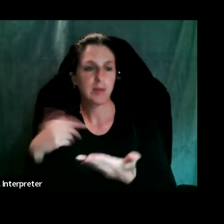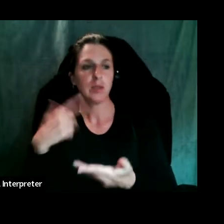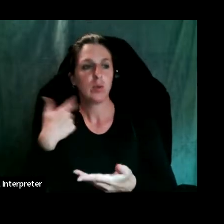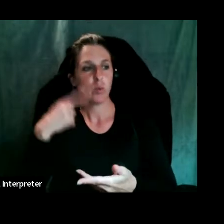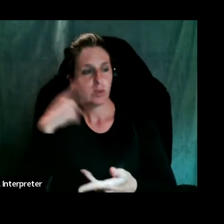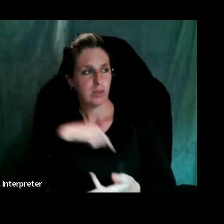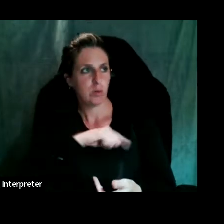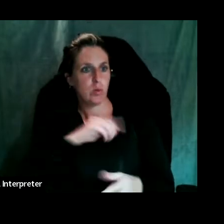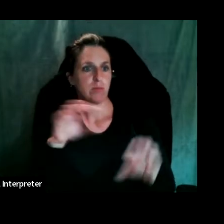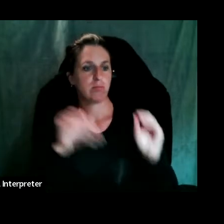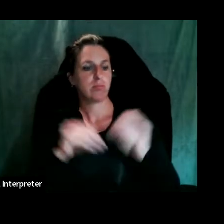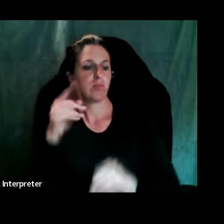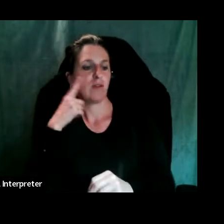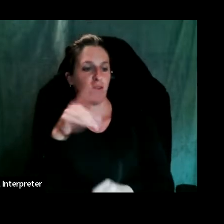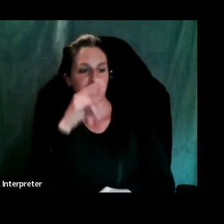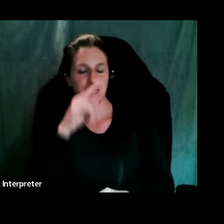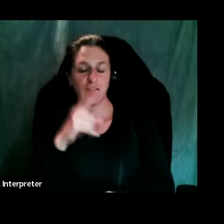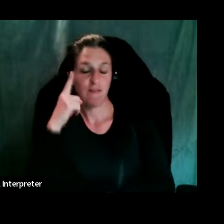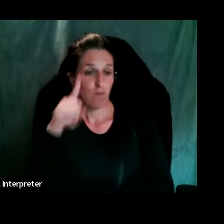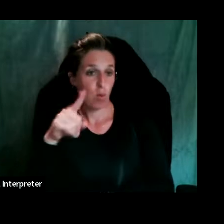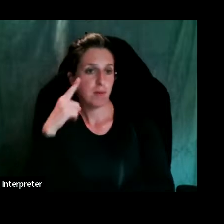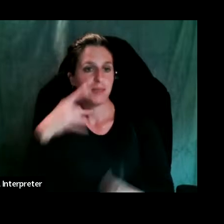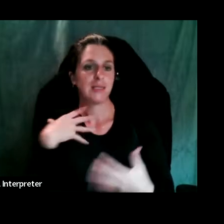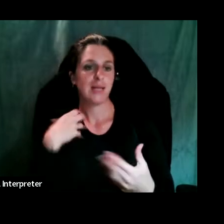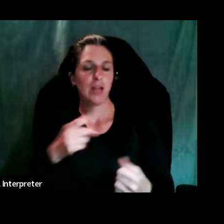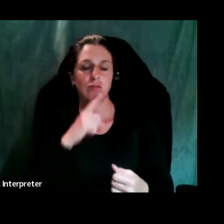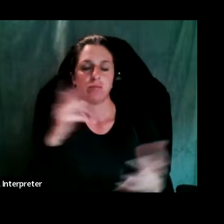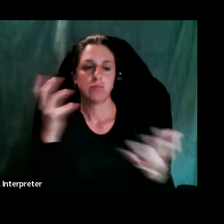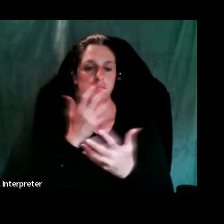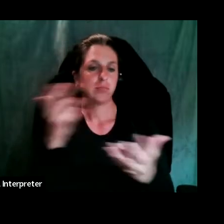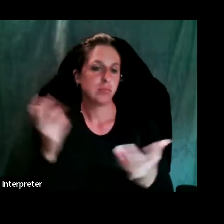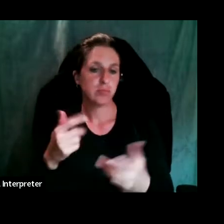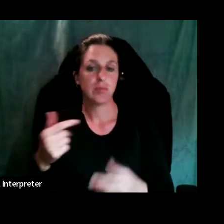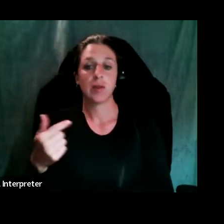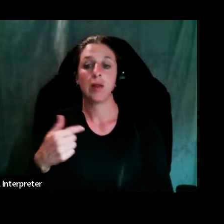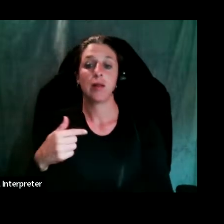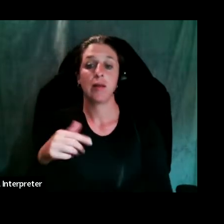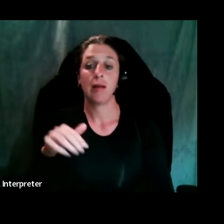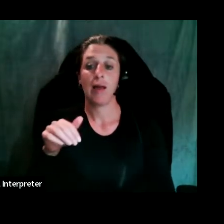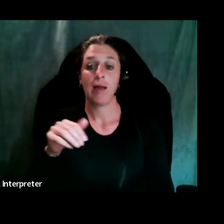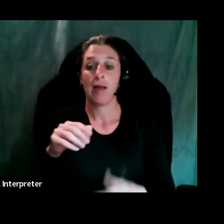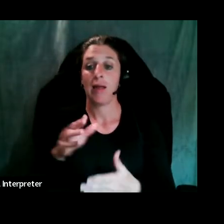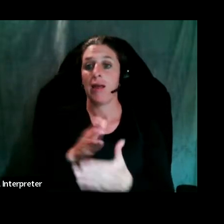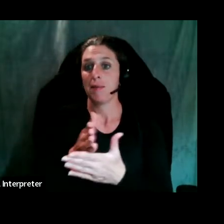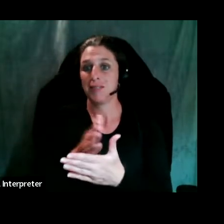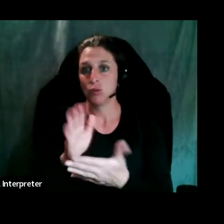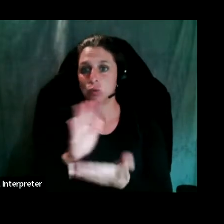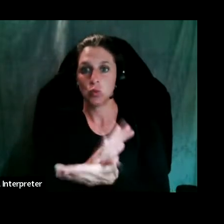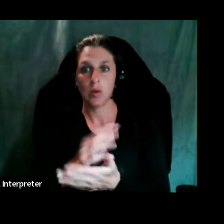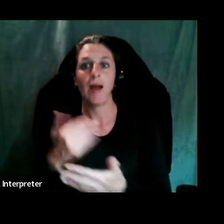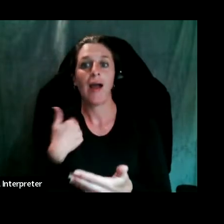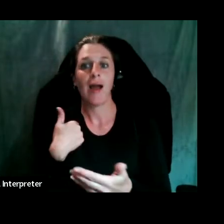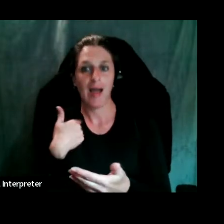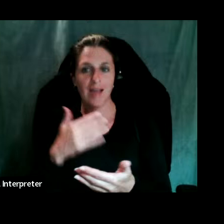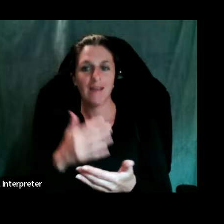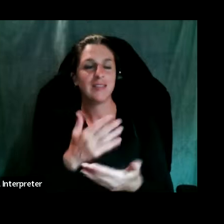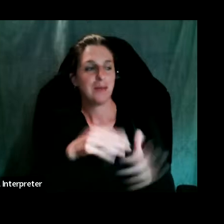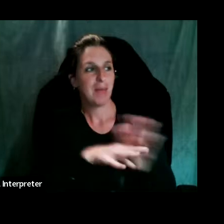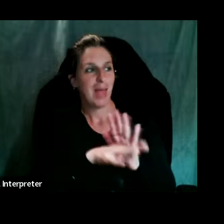It's just outstanding. I even as a Burlingame Intermediate School get some access to social workers. And